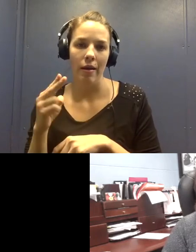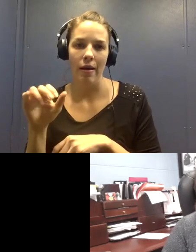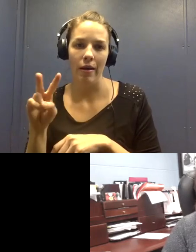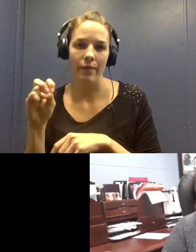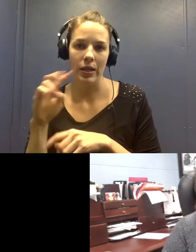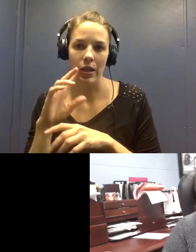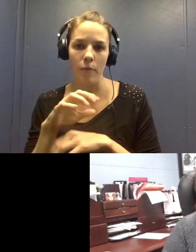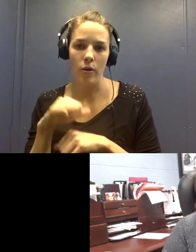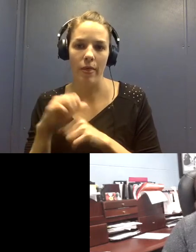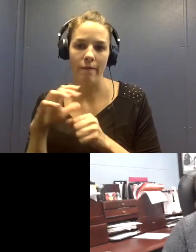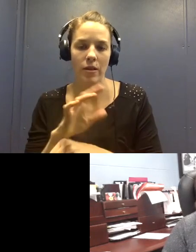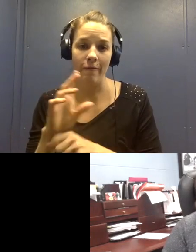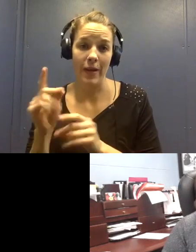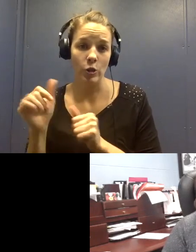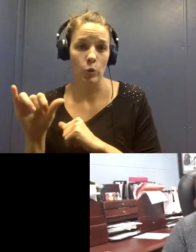they filled up very fast too.